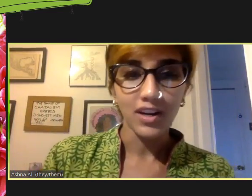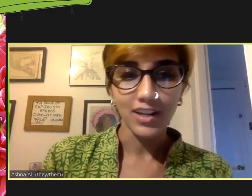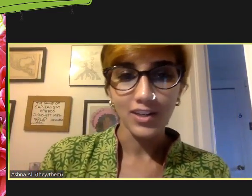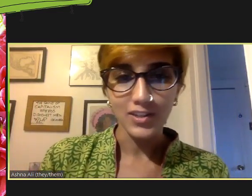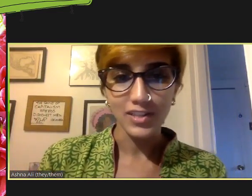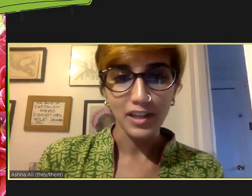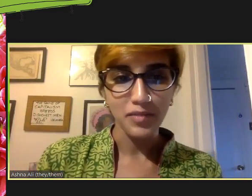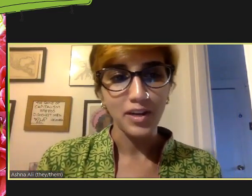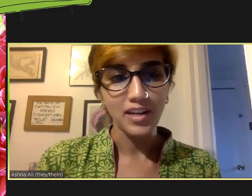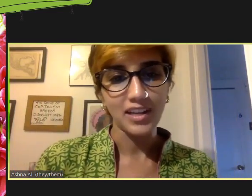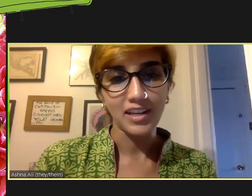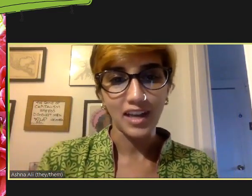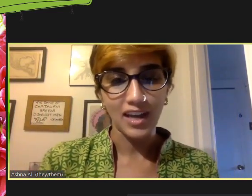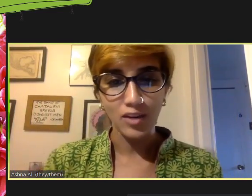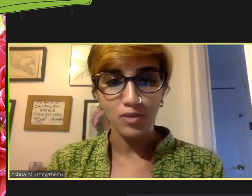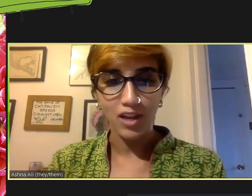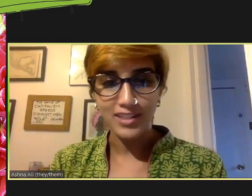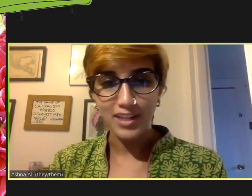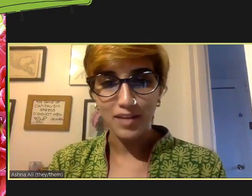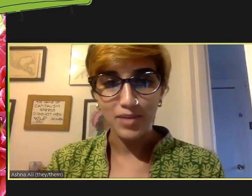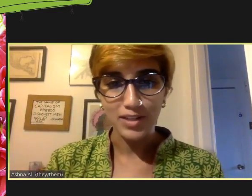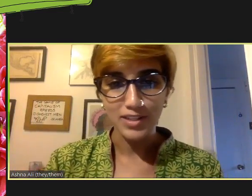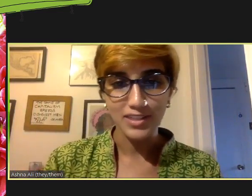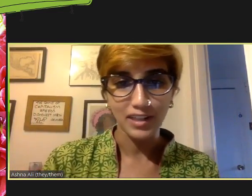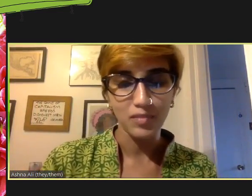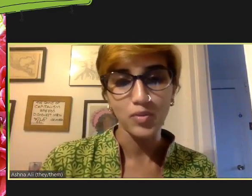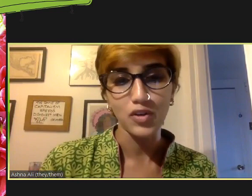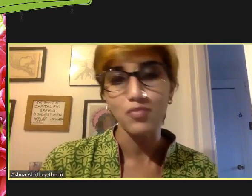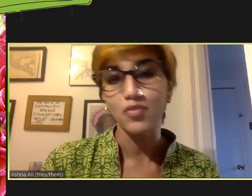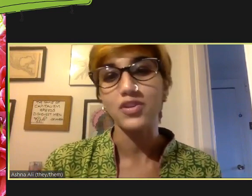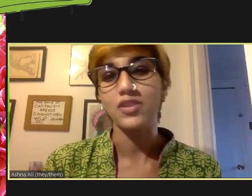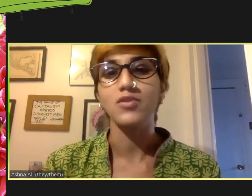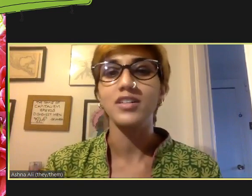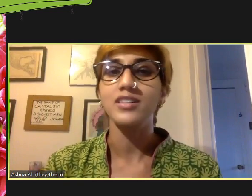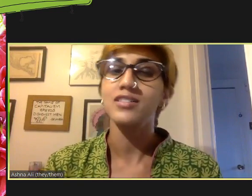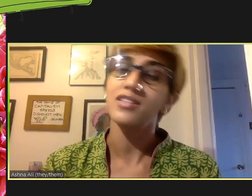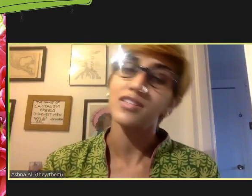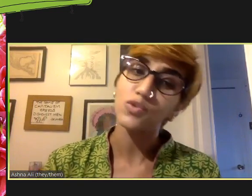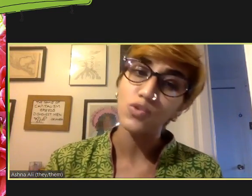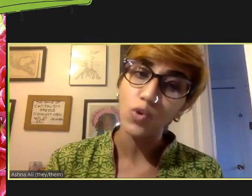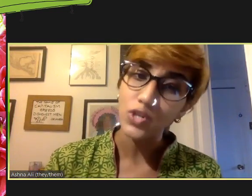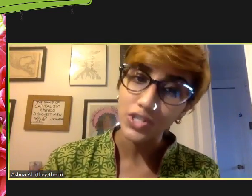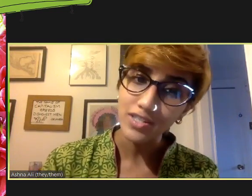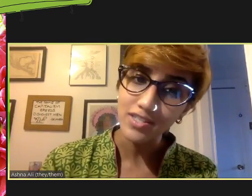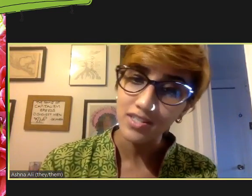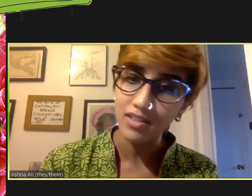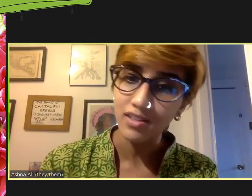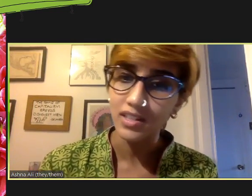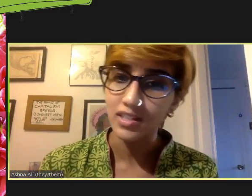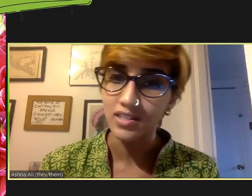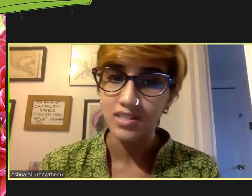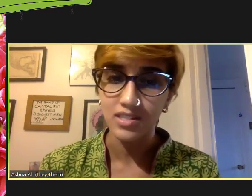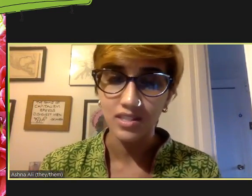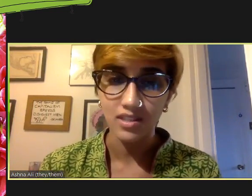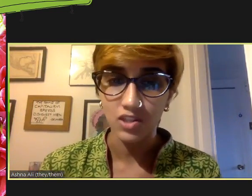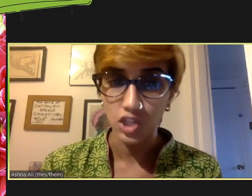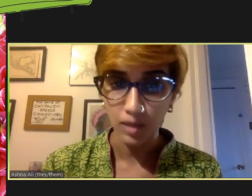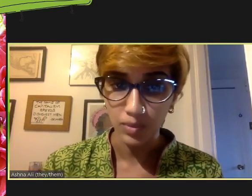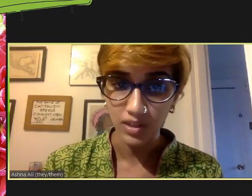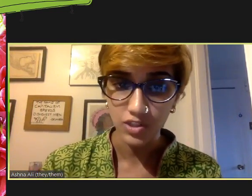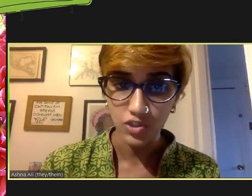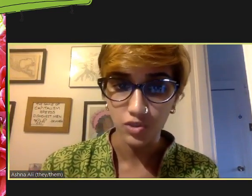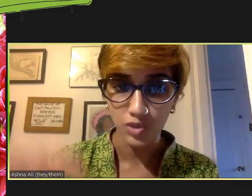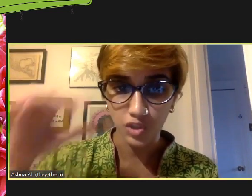we are here celebrating Ulanday I Barrett's second book, More Than Organs, and it is gorgeous. The link is in the